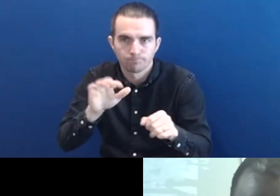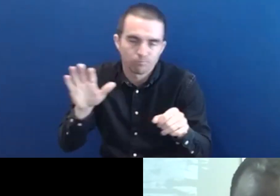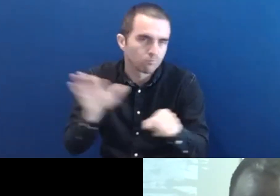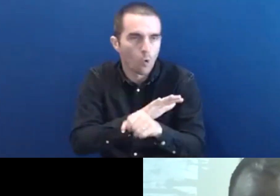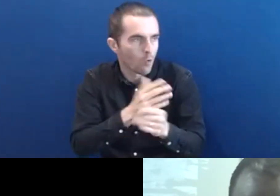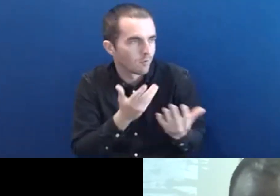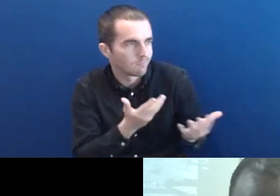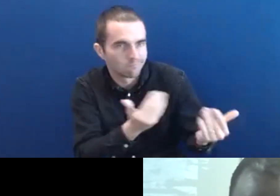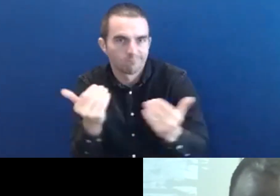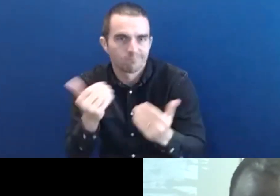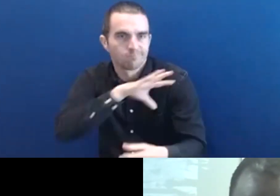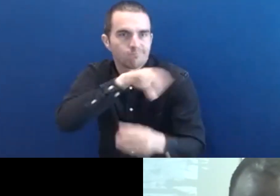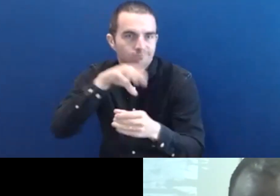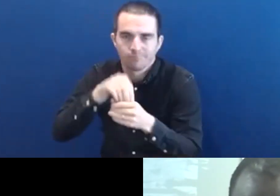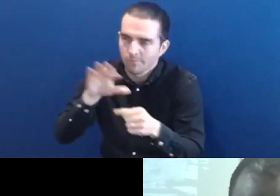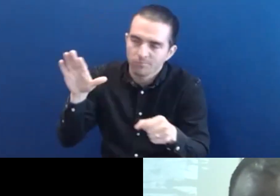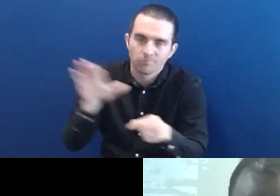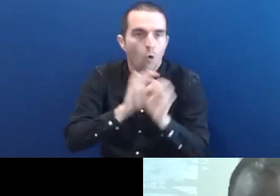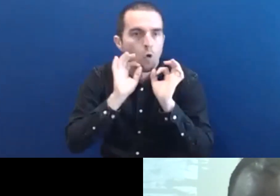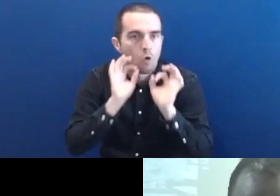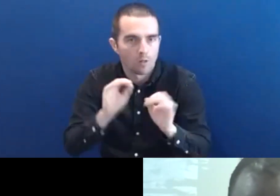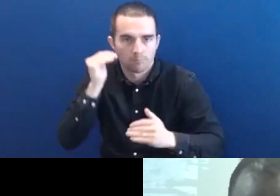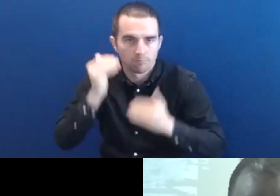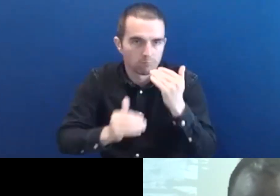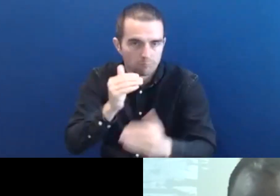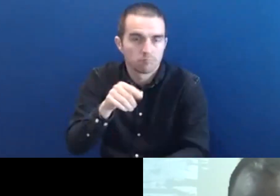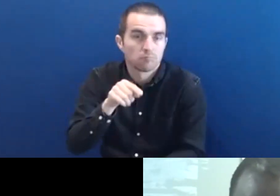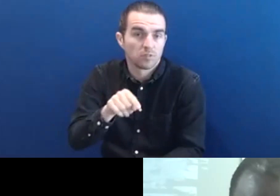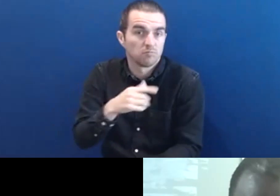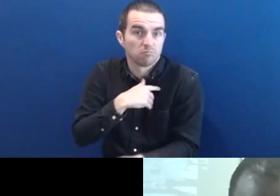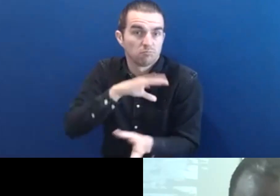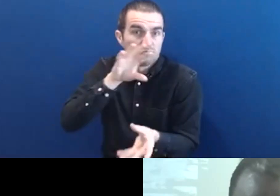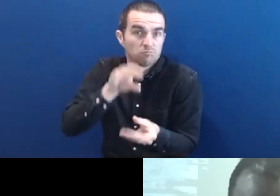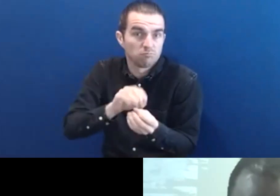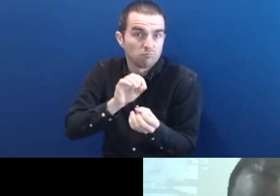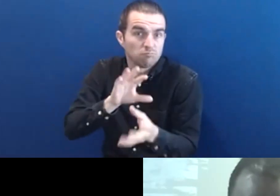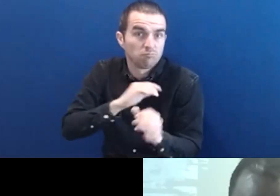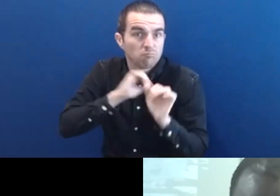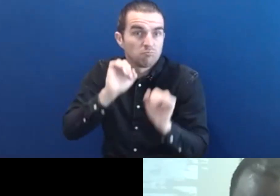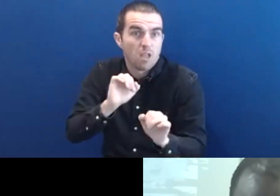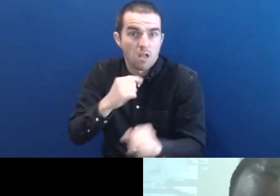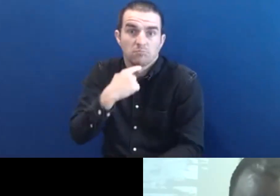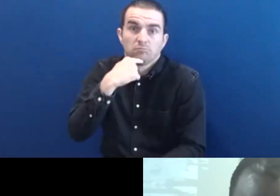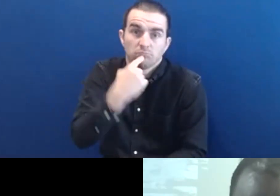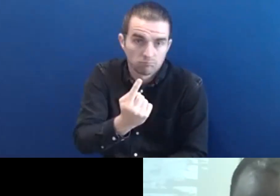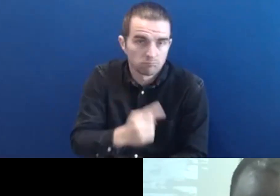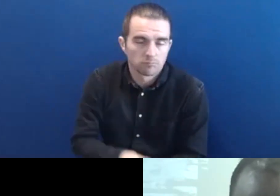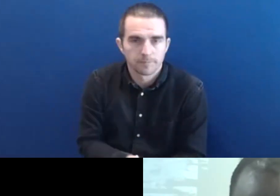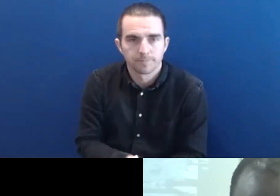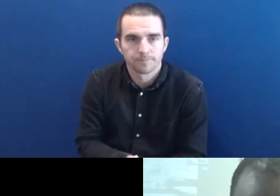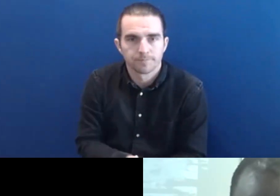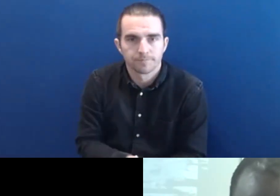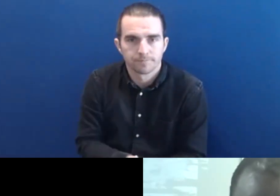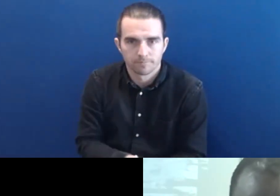can mention. Anyway, we have realized some changes than